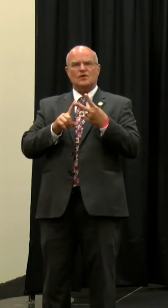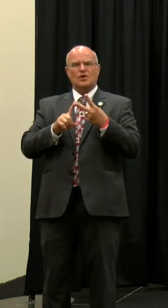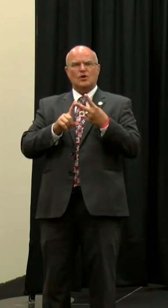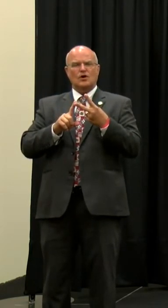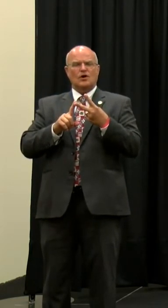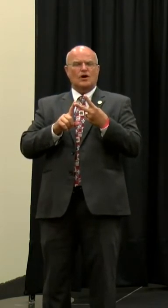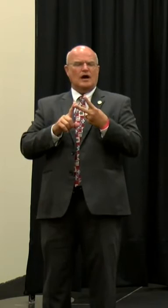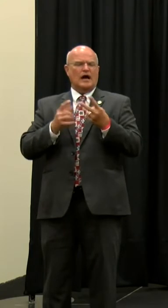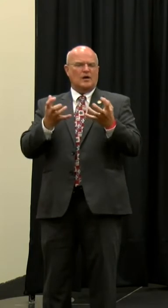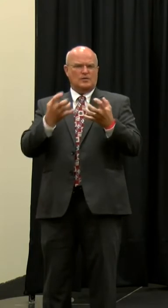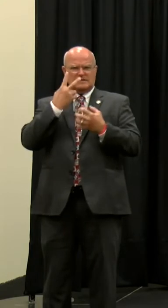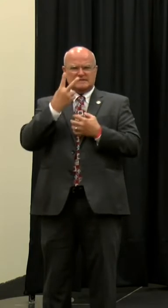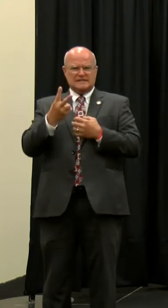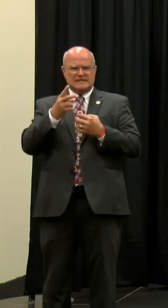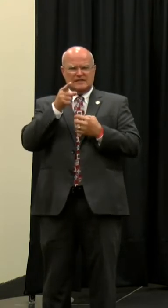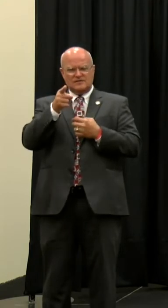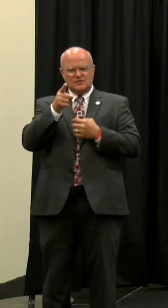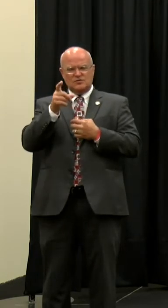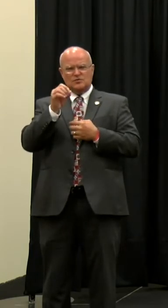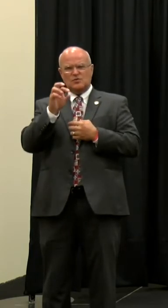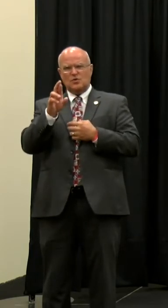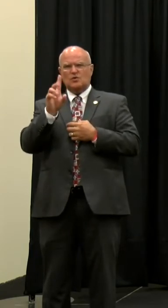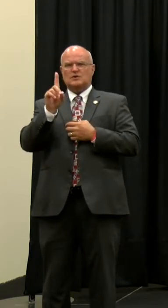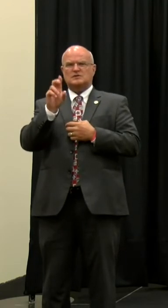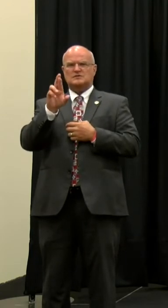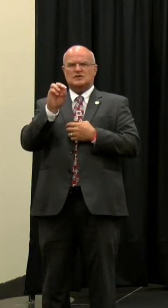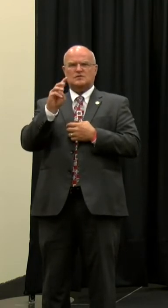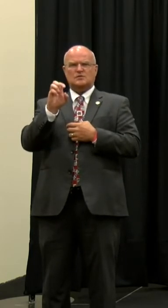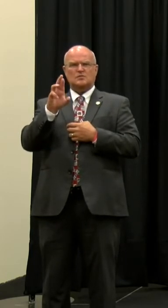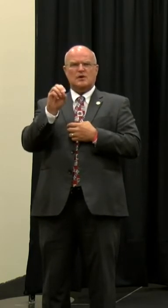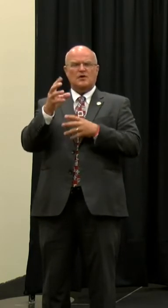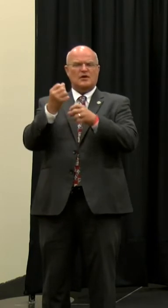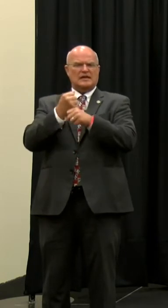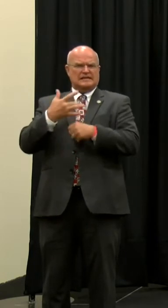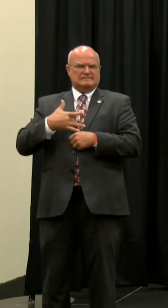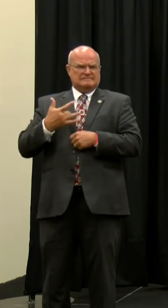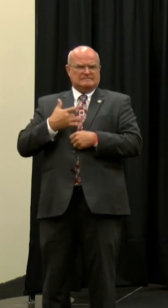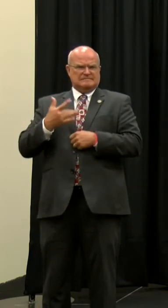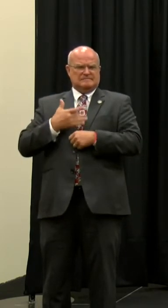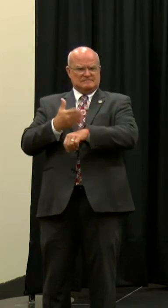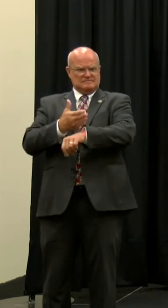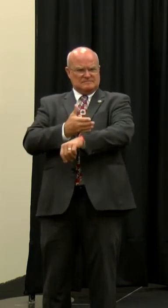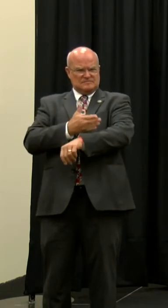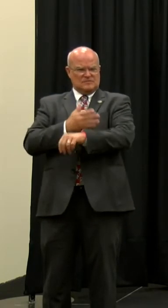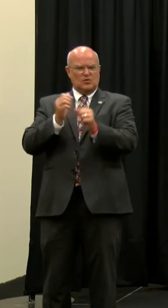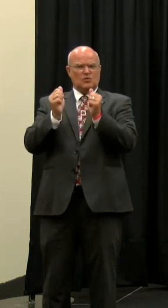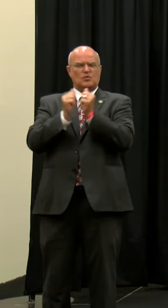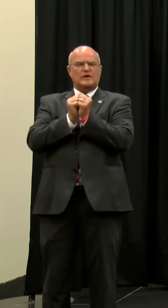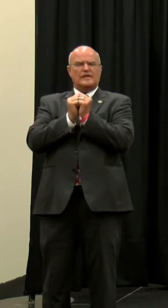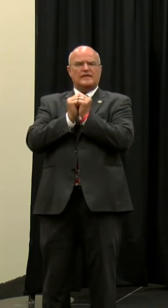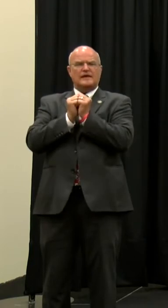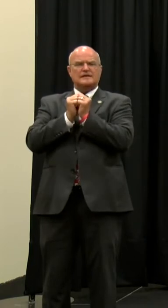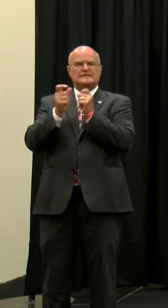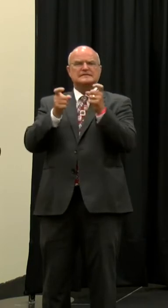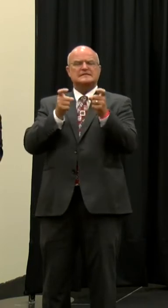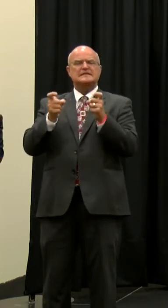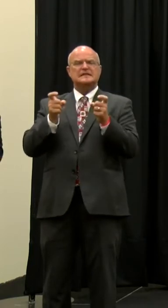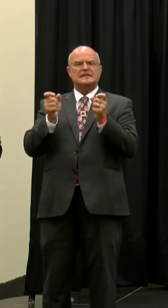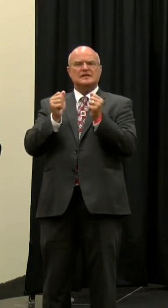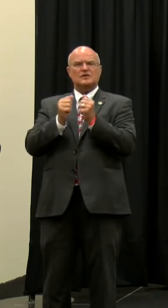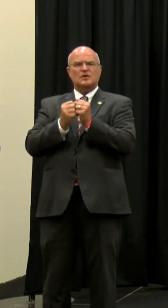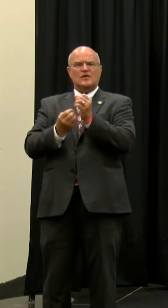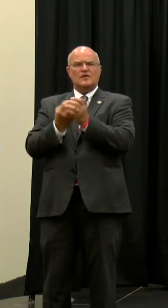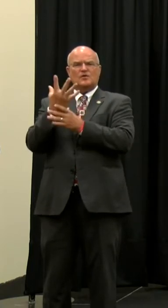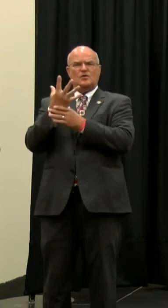wanted to see if you or Dr. Romero could talk about, are you getting any sense of progress in terms of dealing with